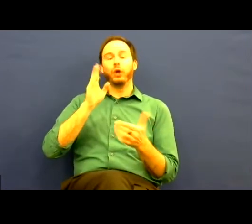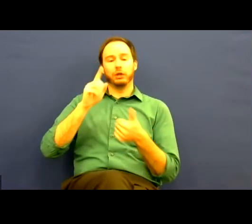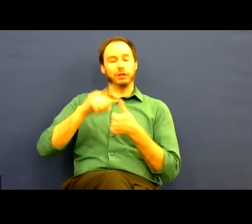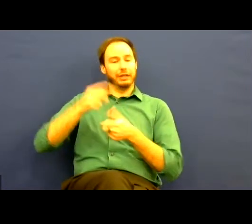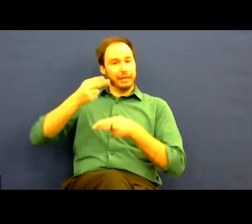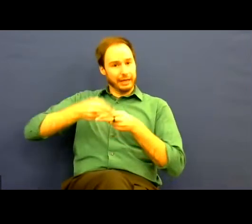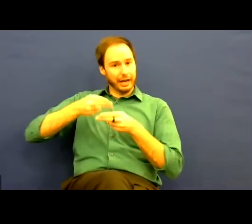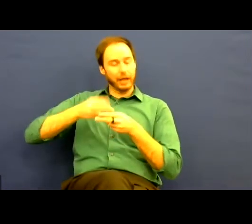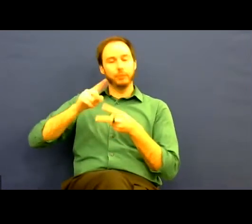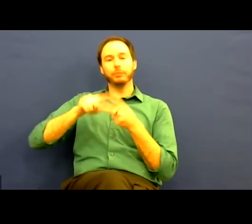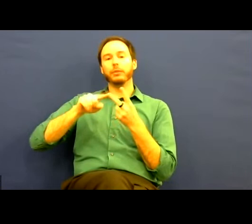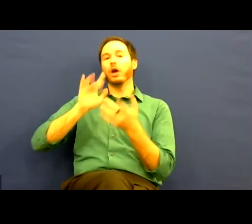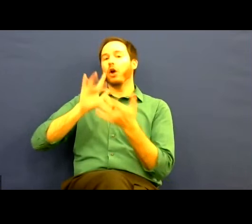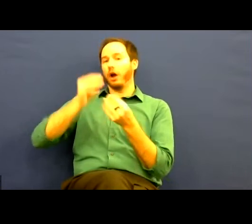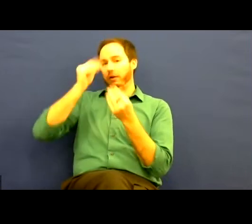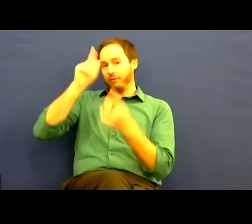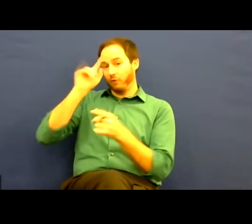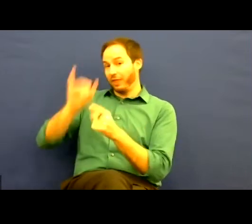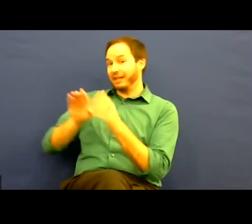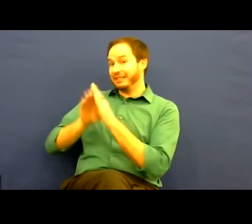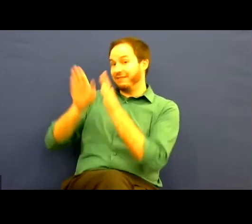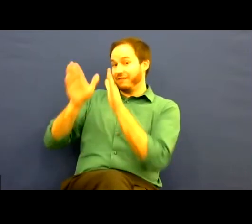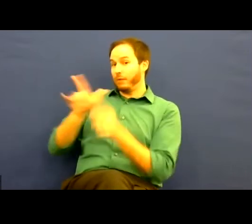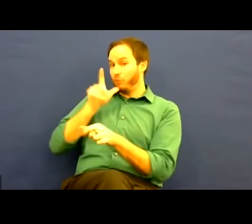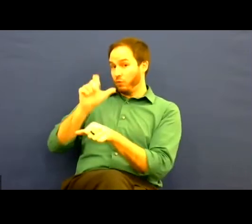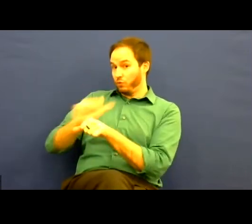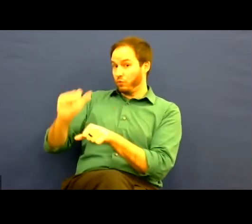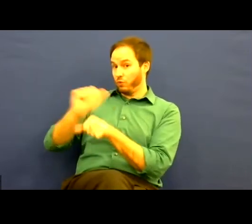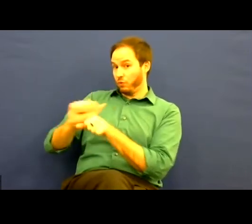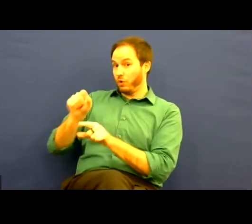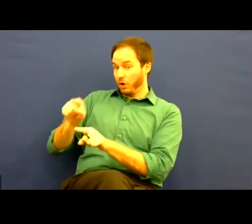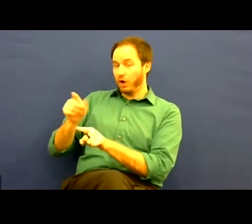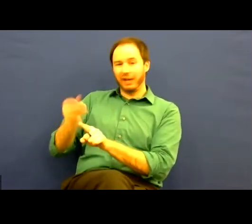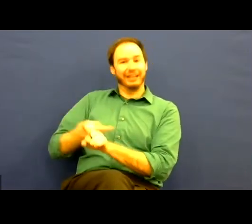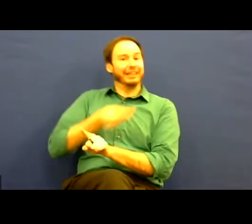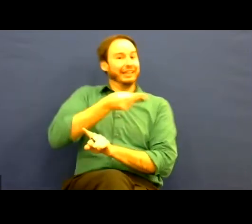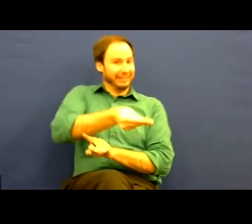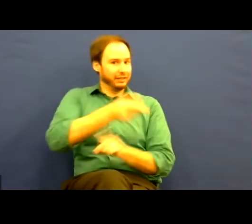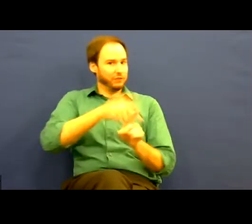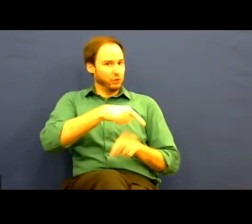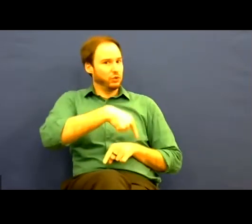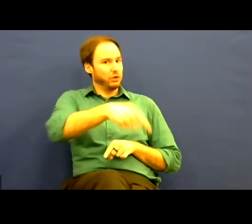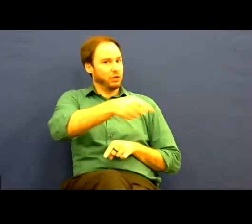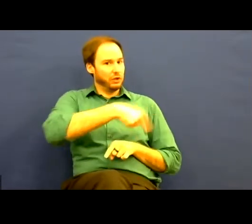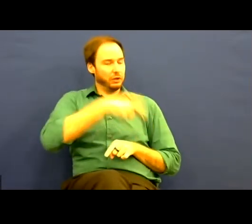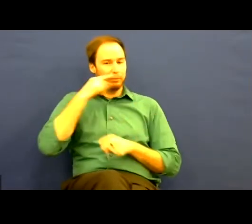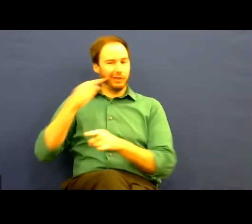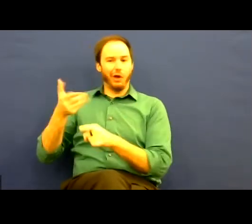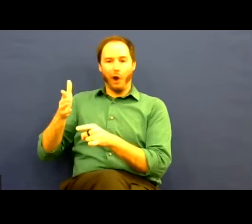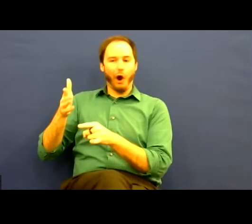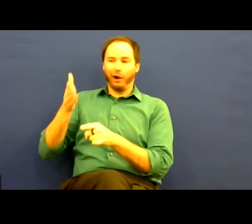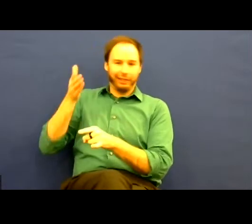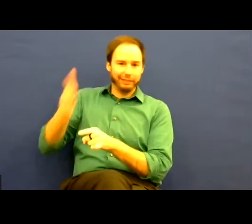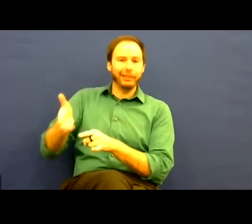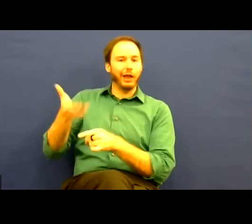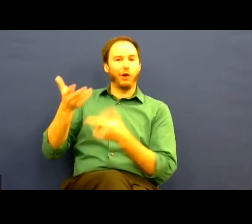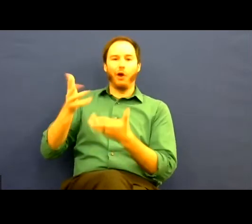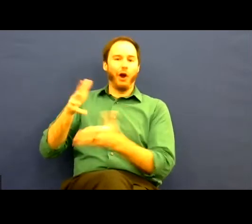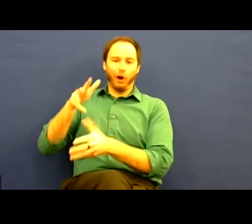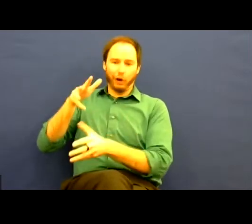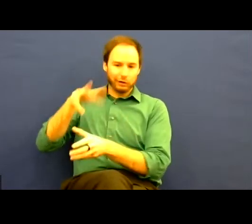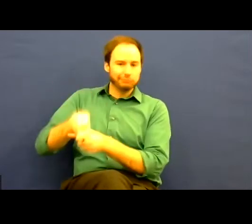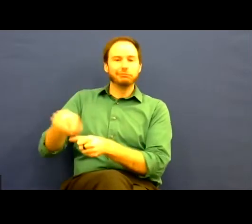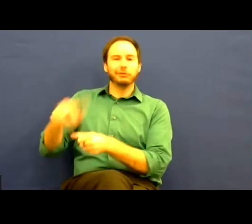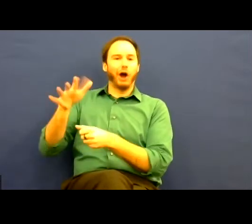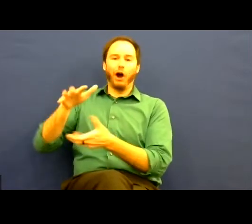contact information for the developer who is doing the work available to you, because quite often, since they're already deployed, they've already in the